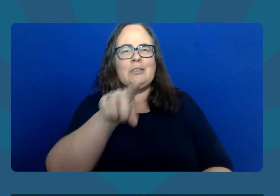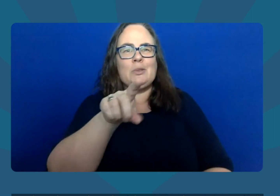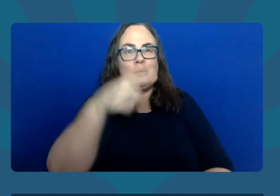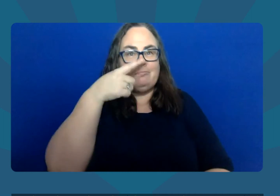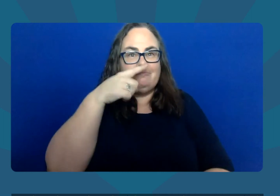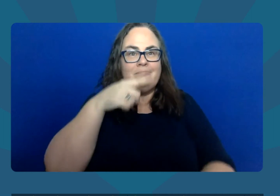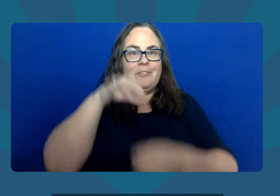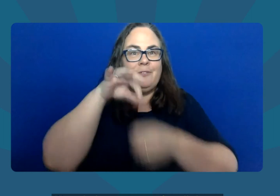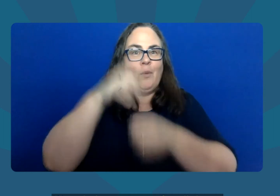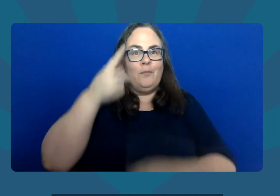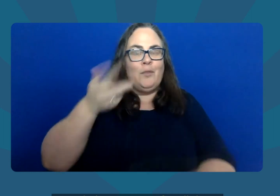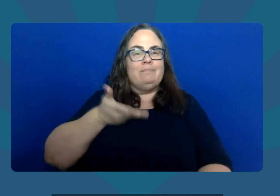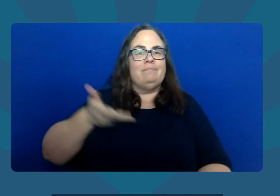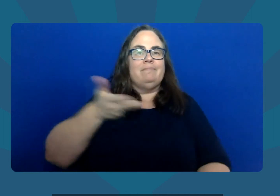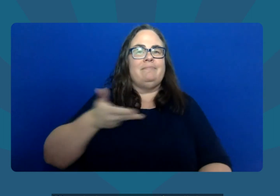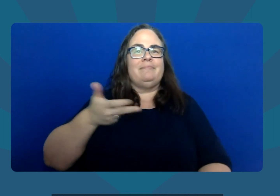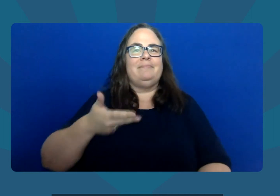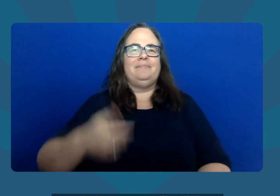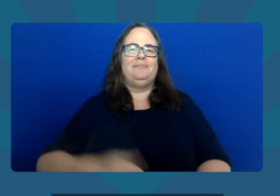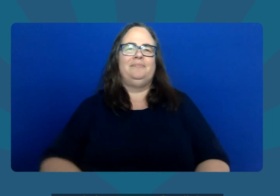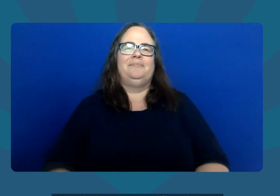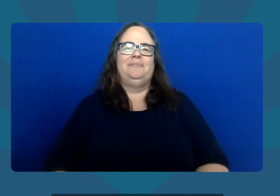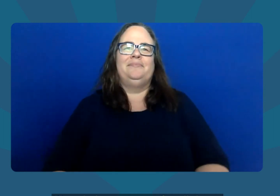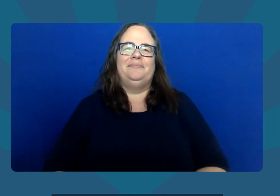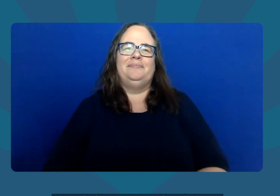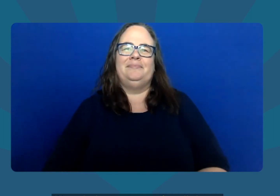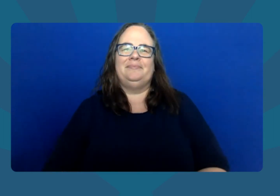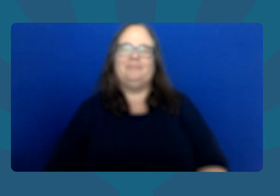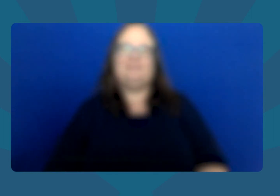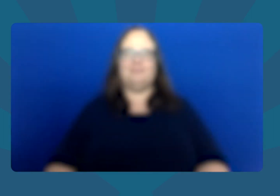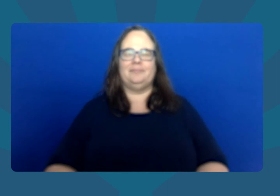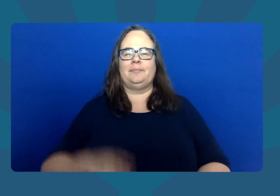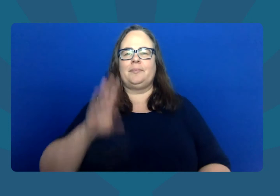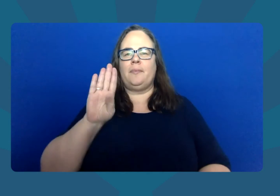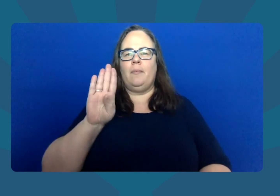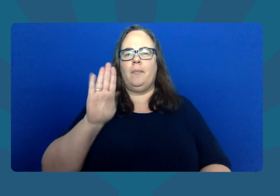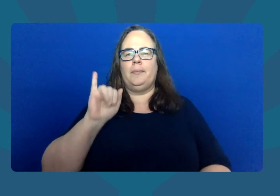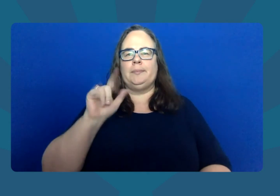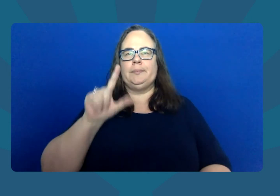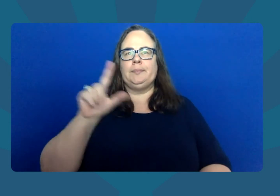capitol. We ask that you vote for all 3.